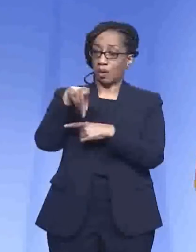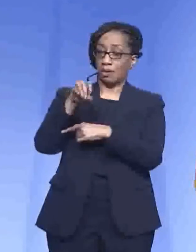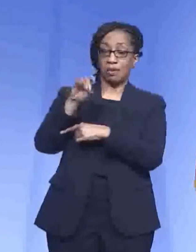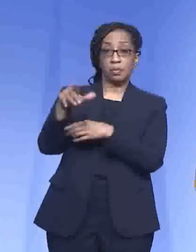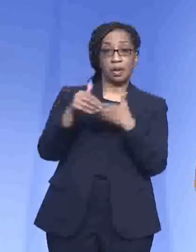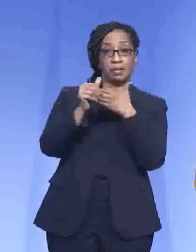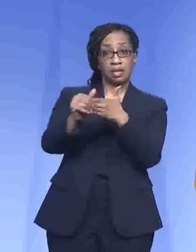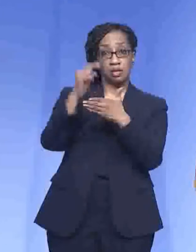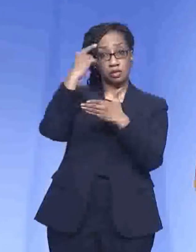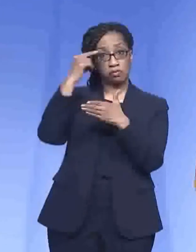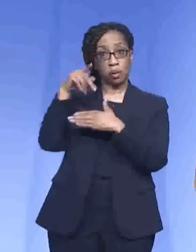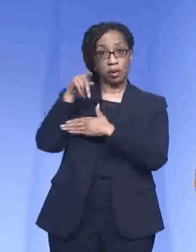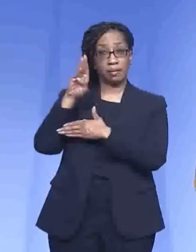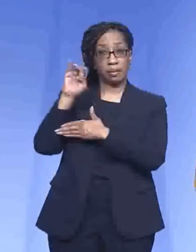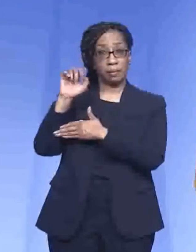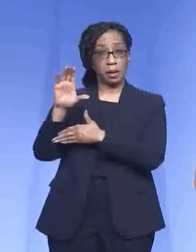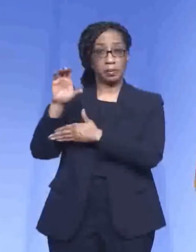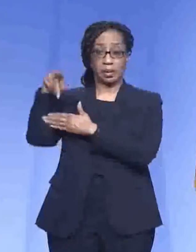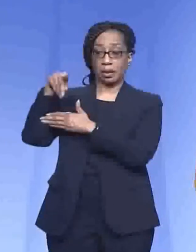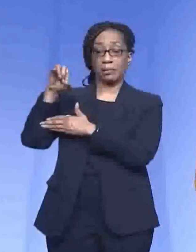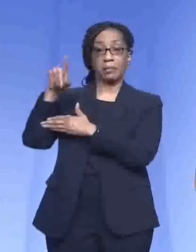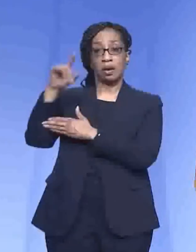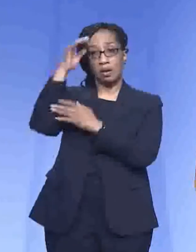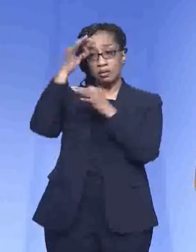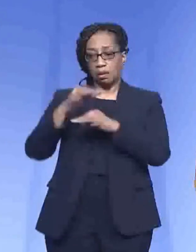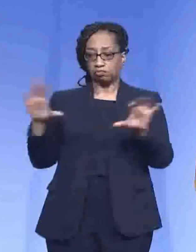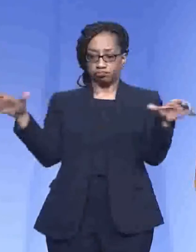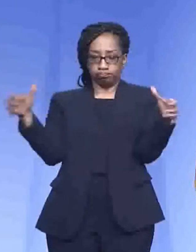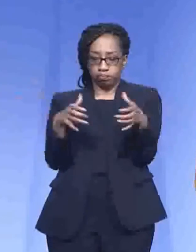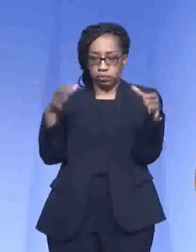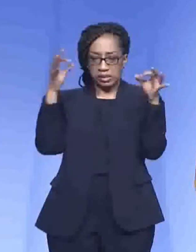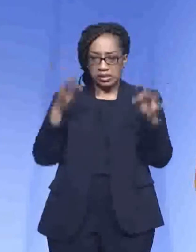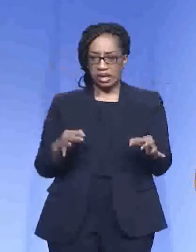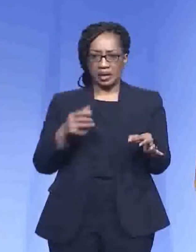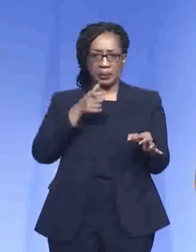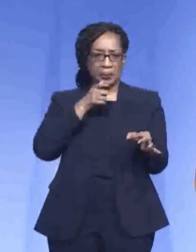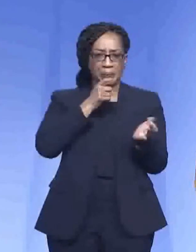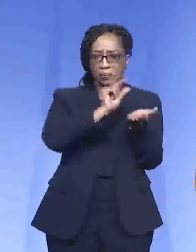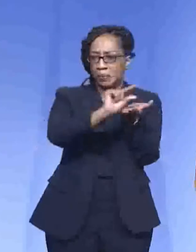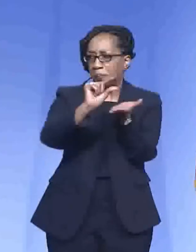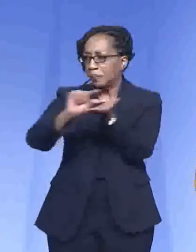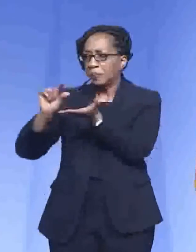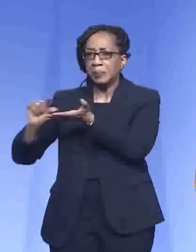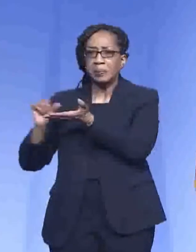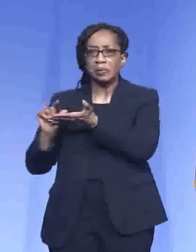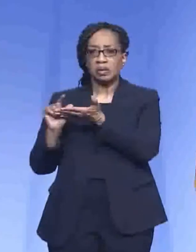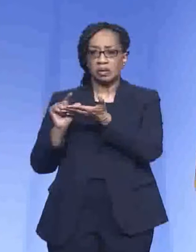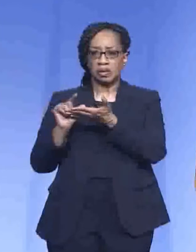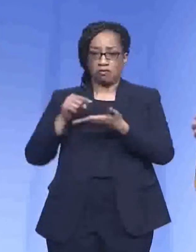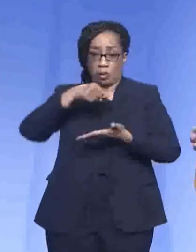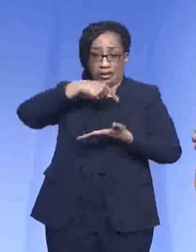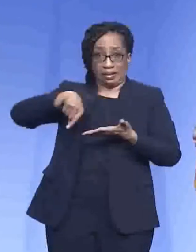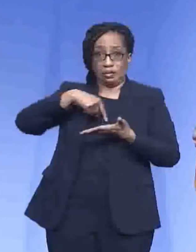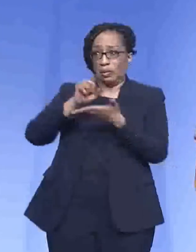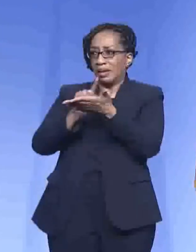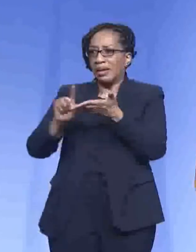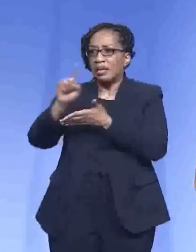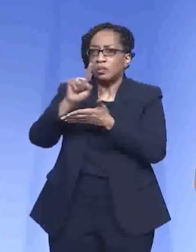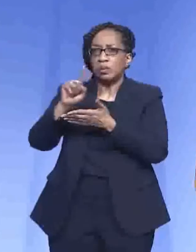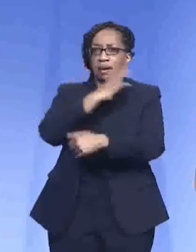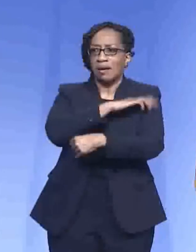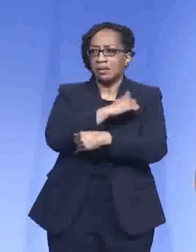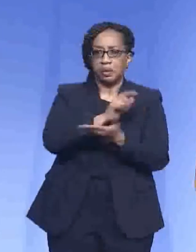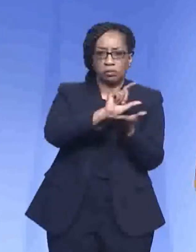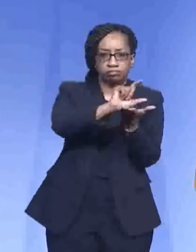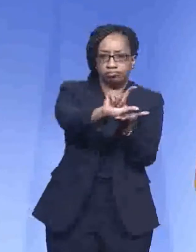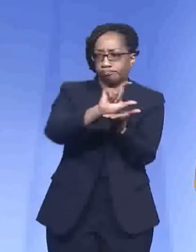public pods, came together and decided on an apportionment. So how many will be at the pods next week, how many will the hospitals receive,